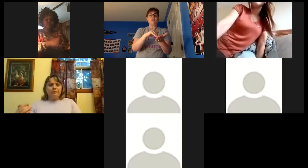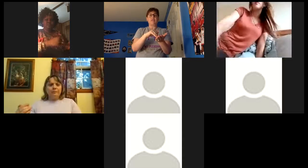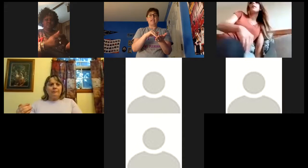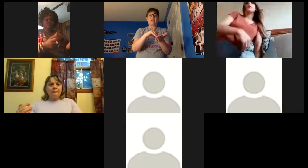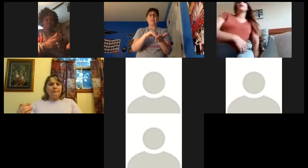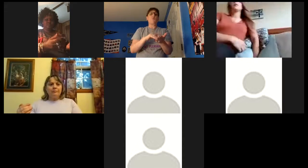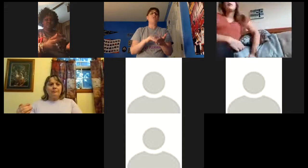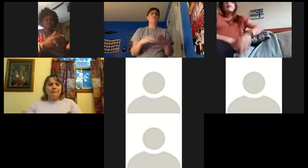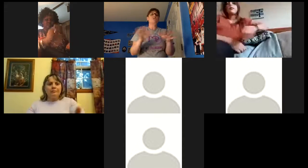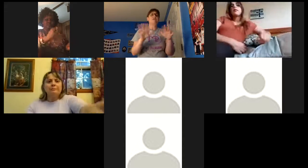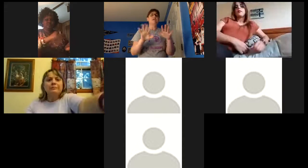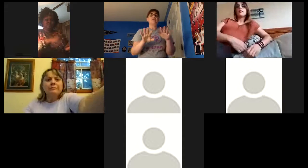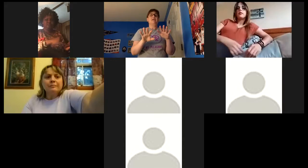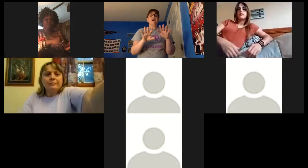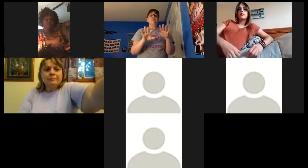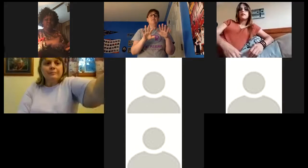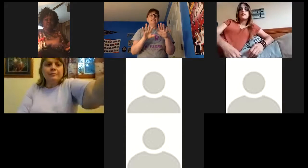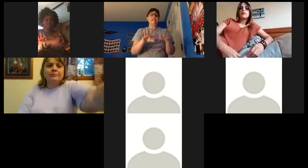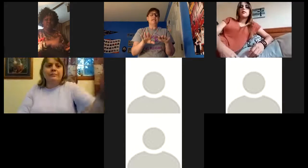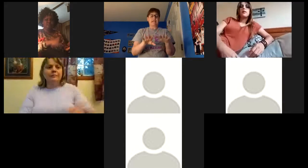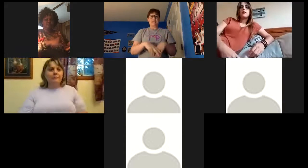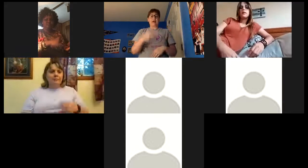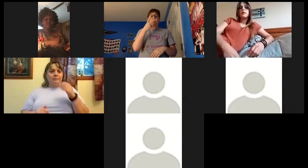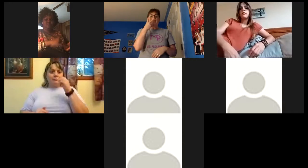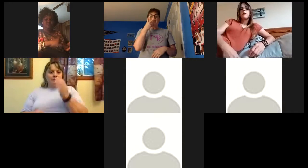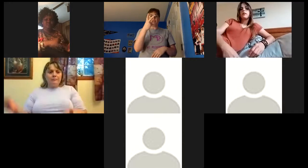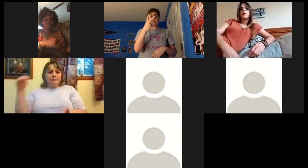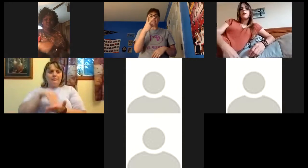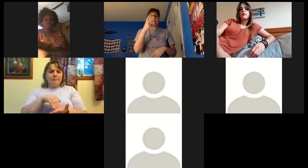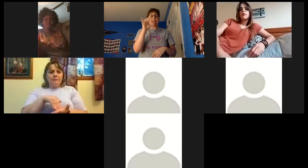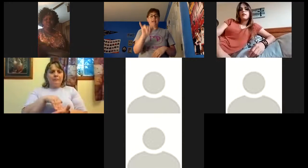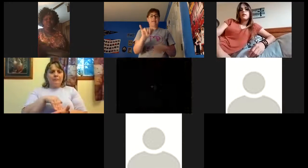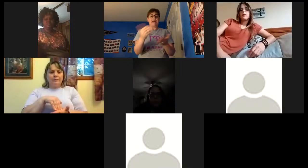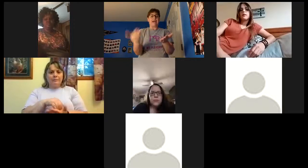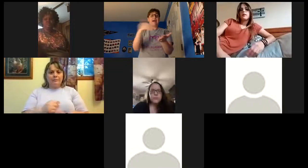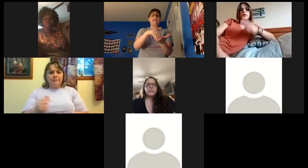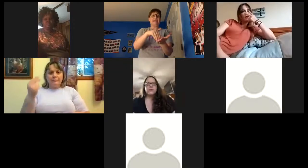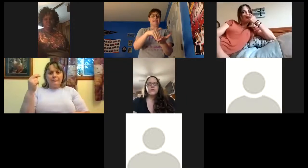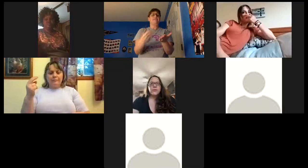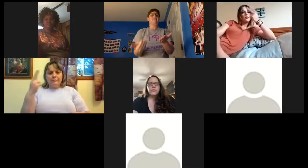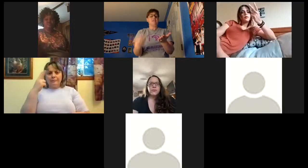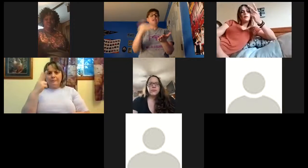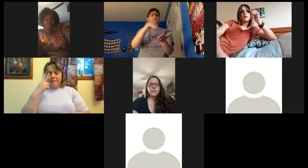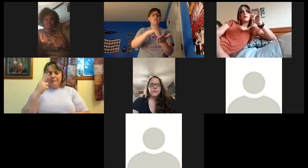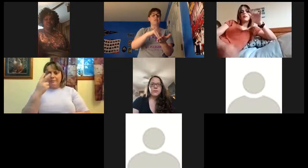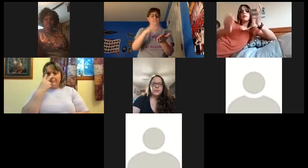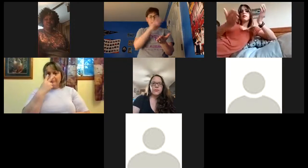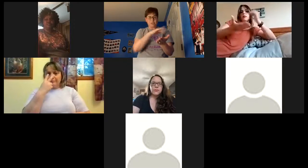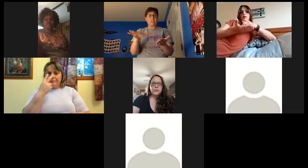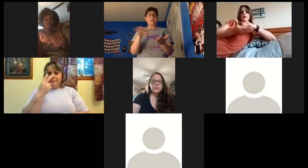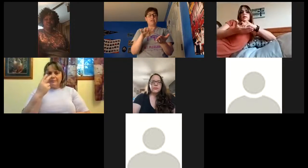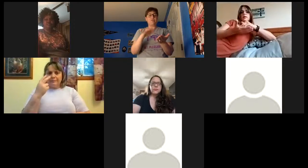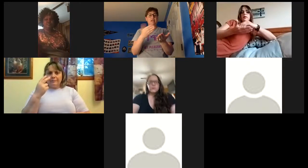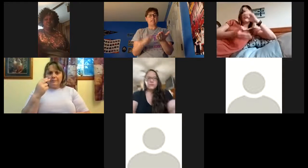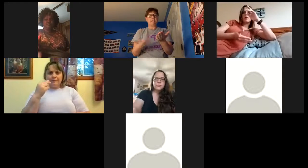see you do that, or just see that again, I'm just going to go see that again. So I just wanted to let